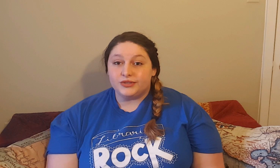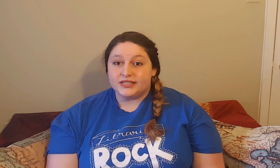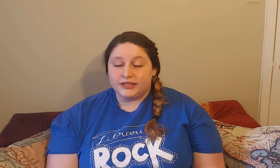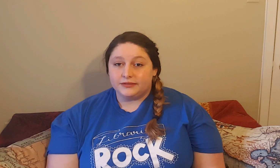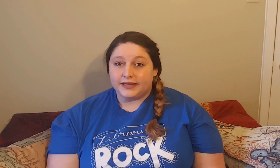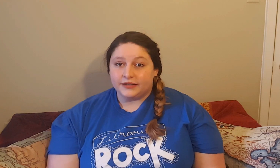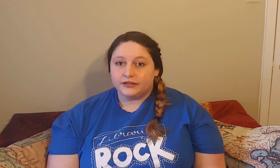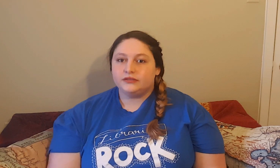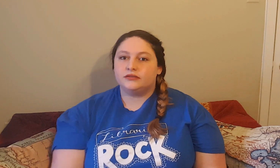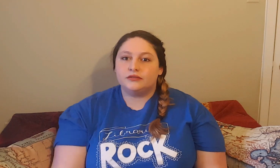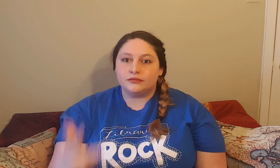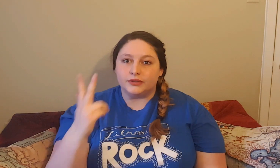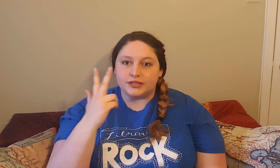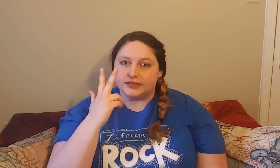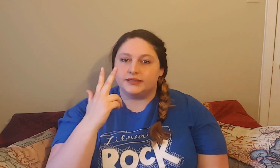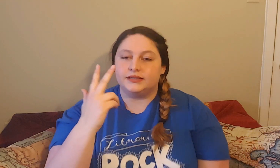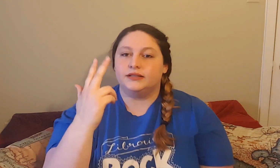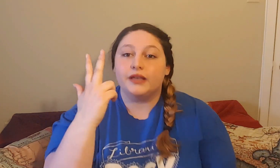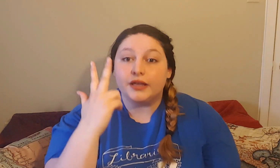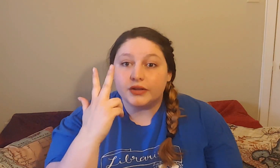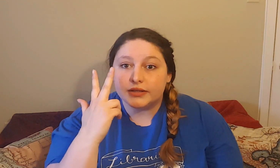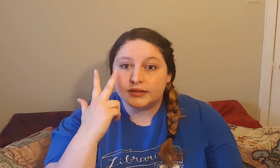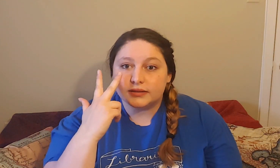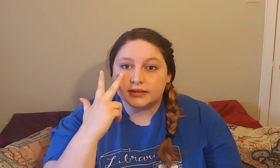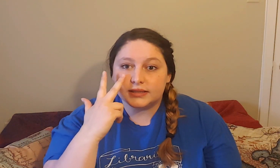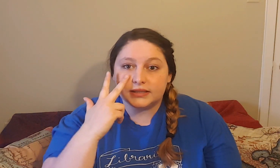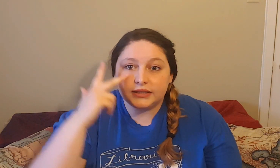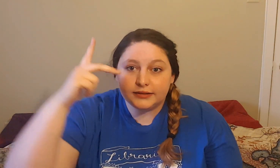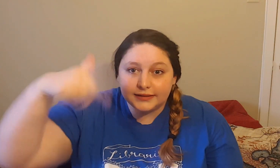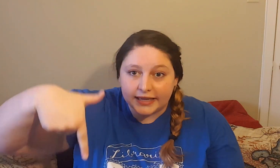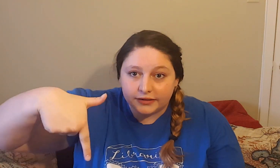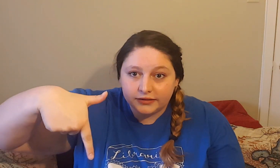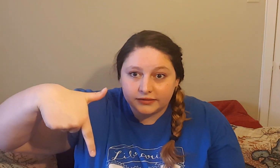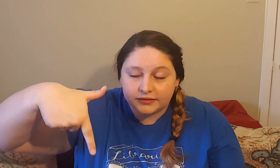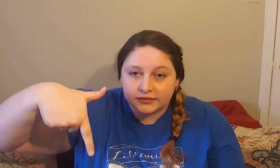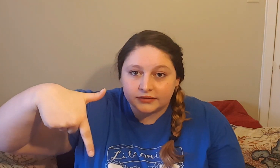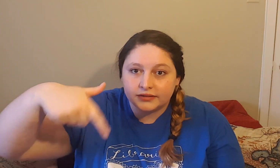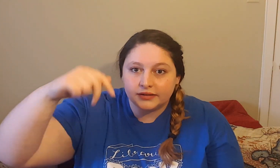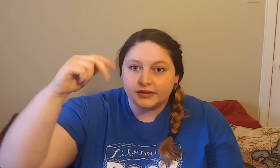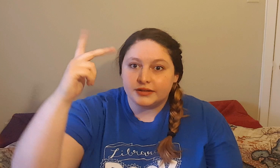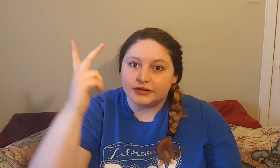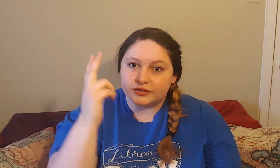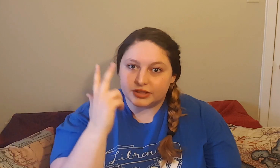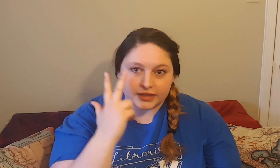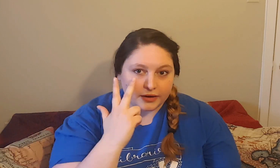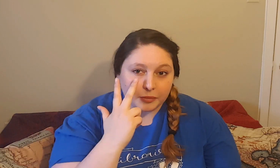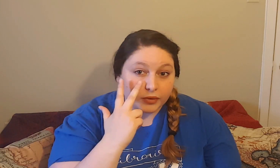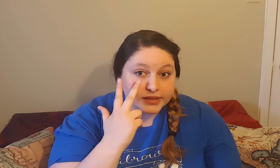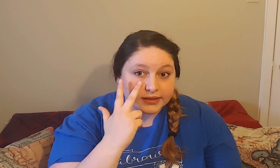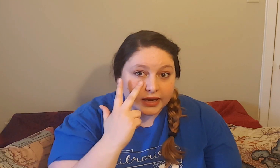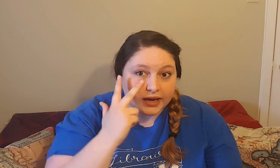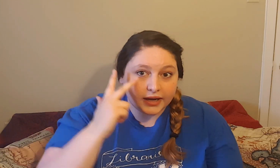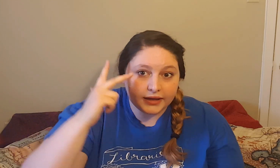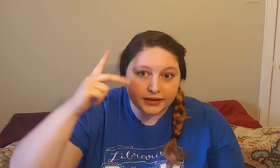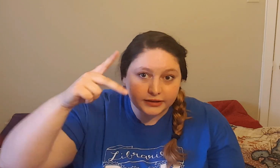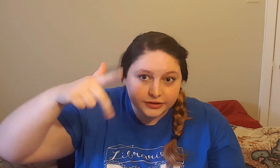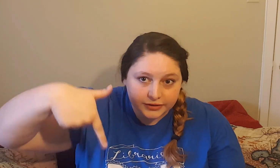see you later, which is see you later. So it's just kind of like pointing to the I, and then it turns